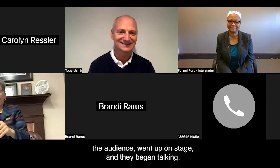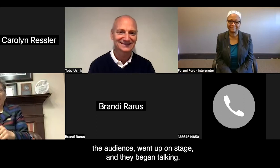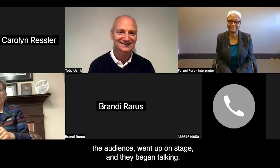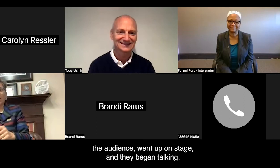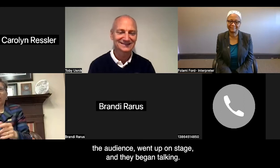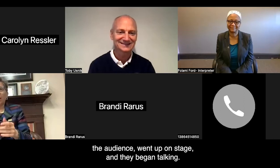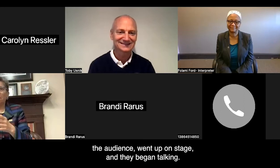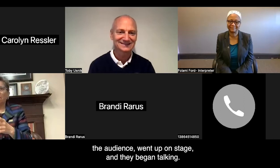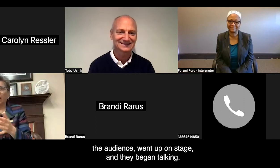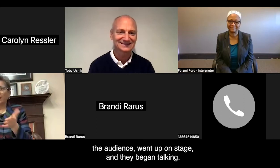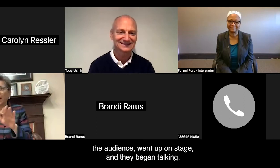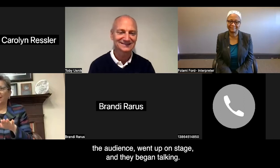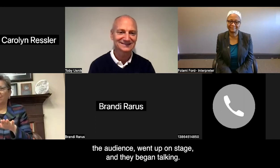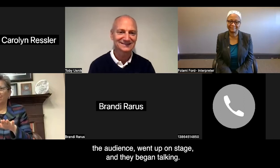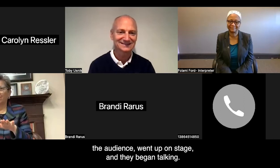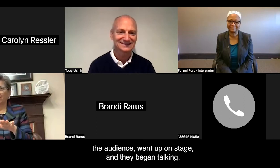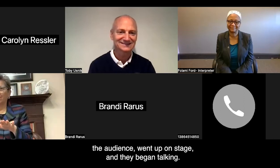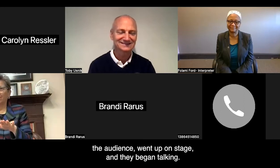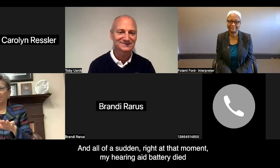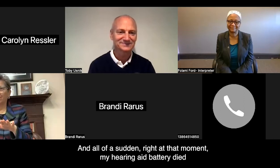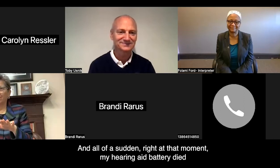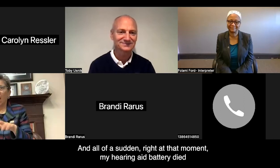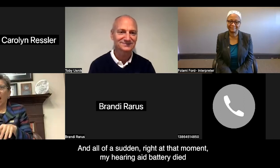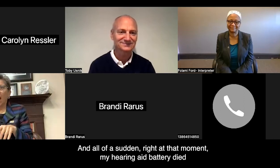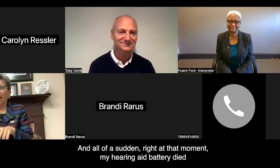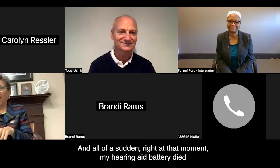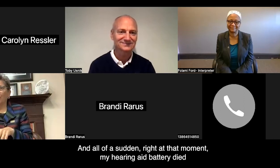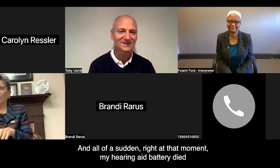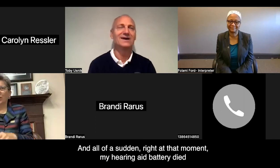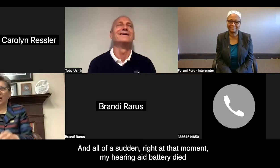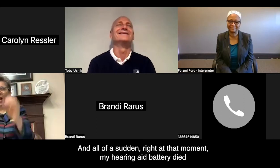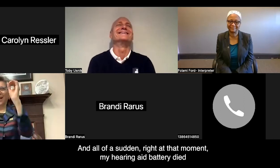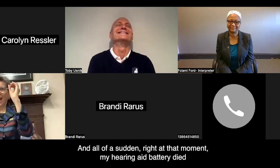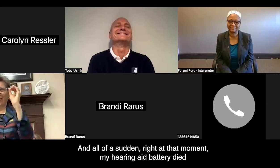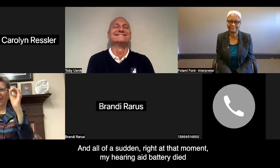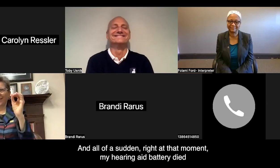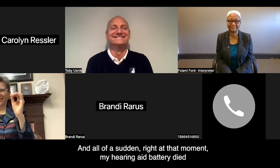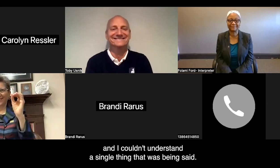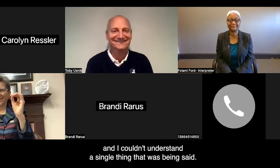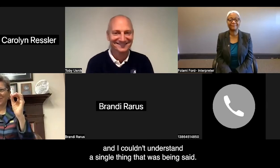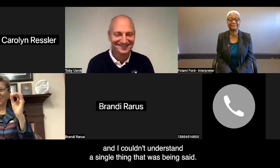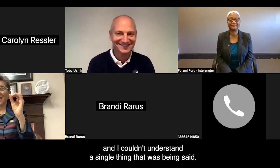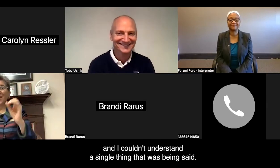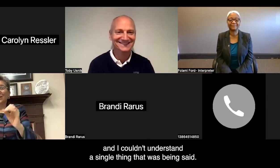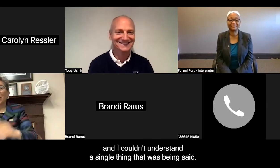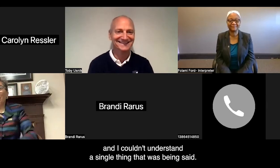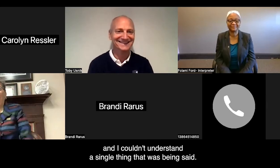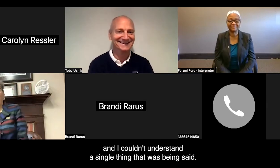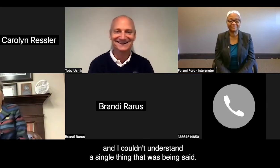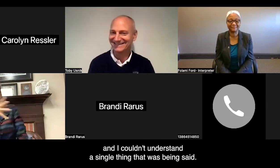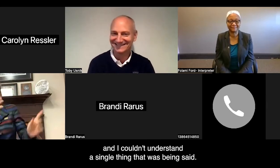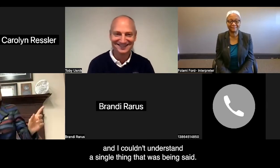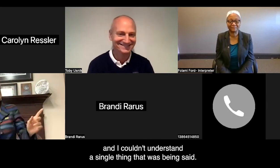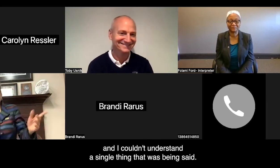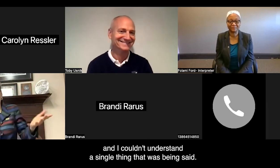and they began talking. And all of a sudden, right at that moment, my hearing aid battery died. And I couldn't understand a